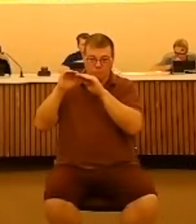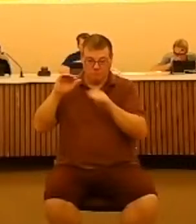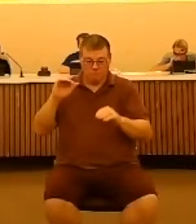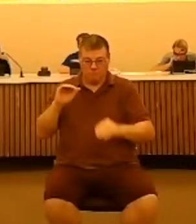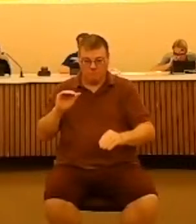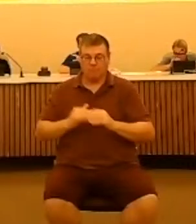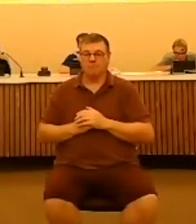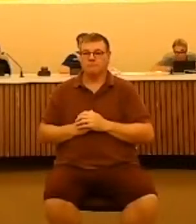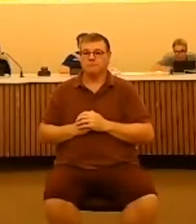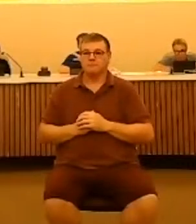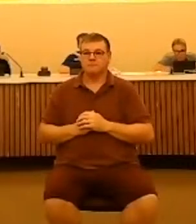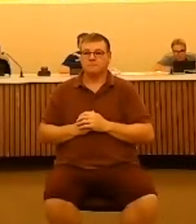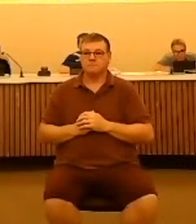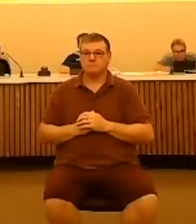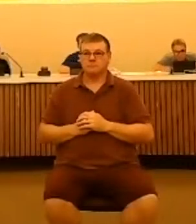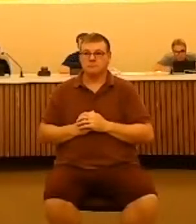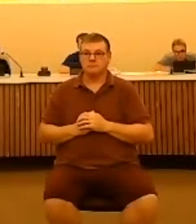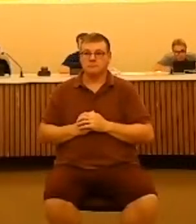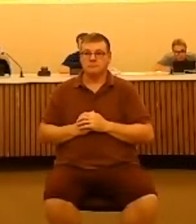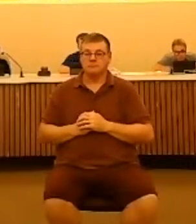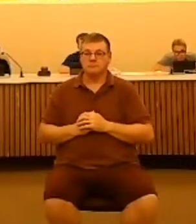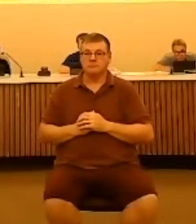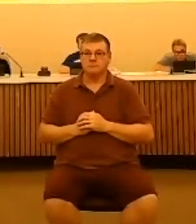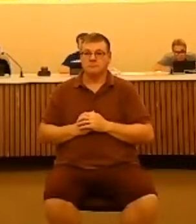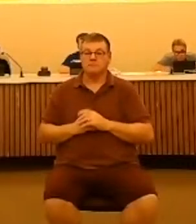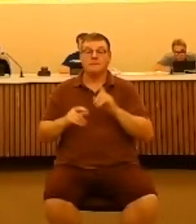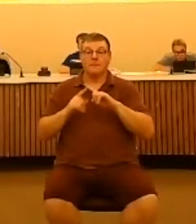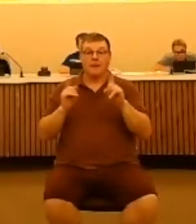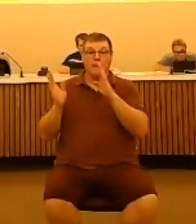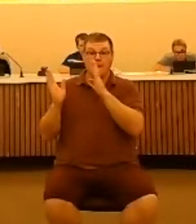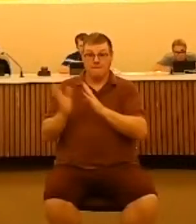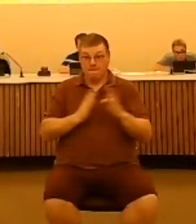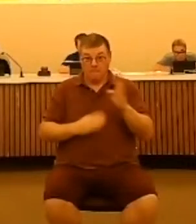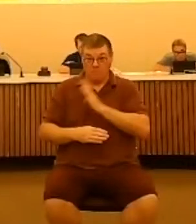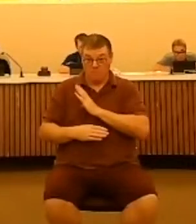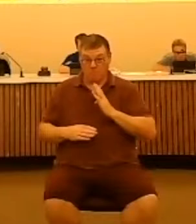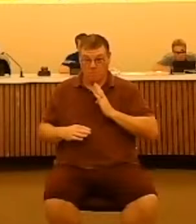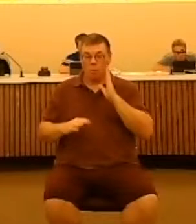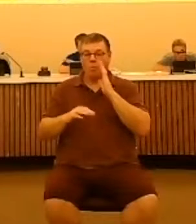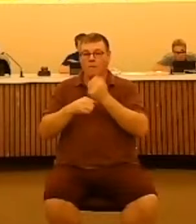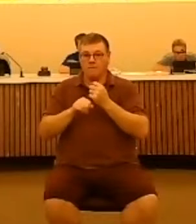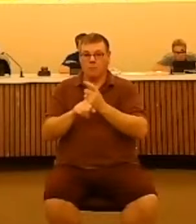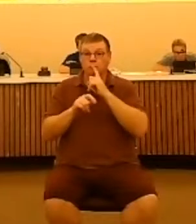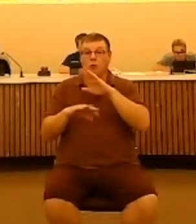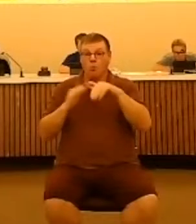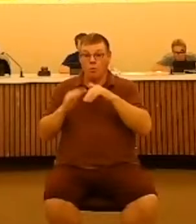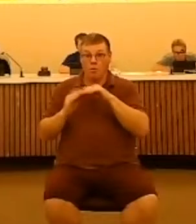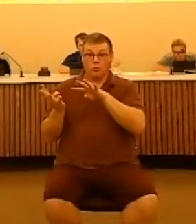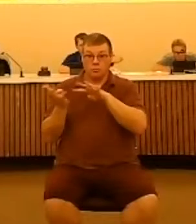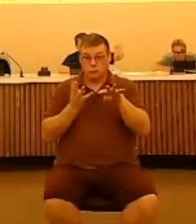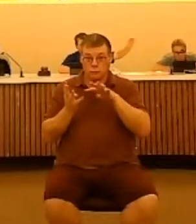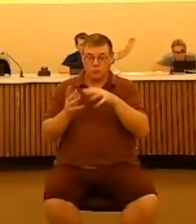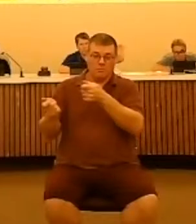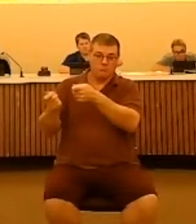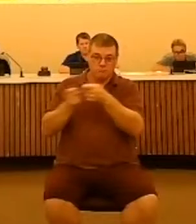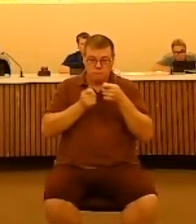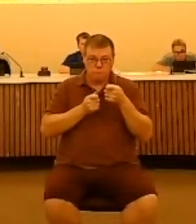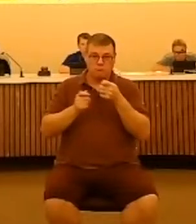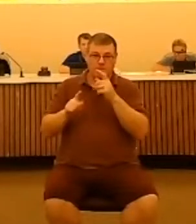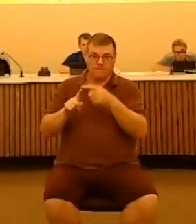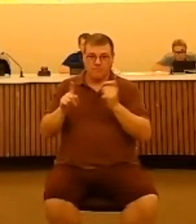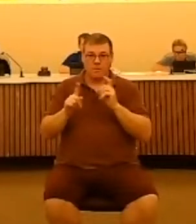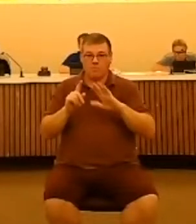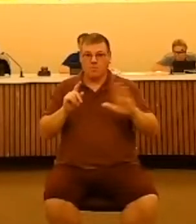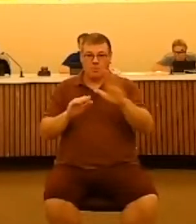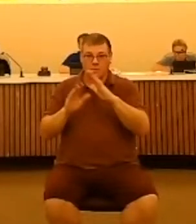the things that the planning board will make sure is that all the drainage Yeah. pulls this away from. Have